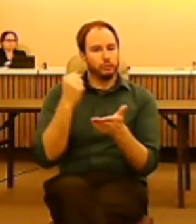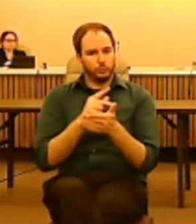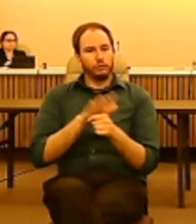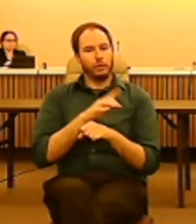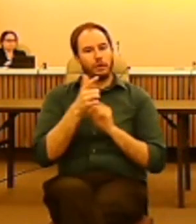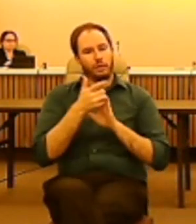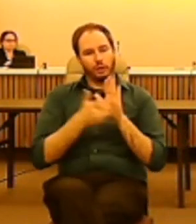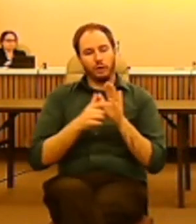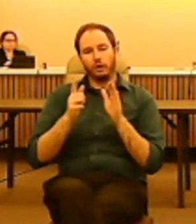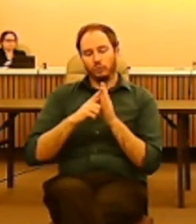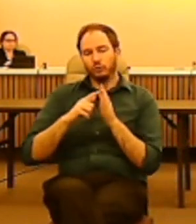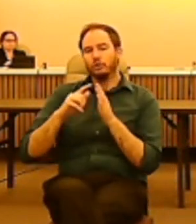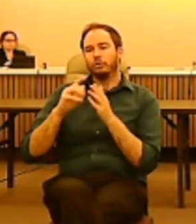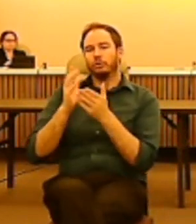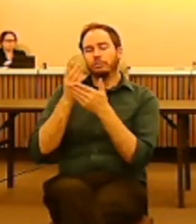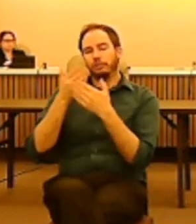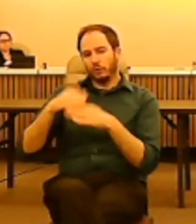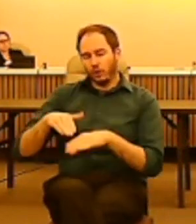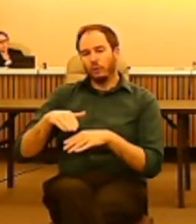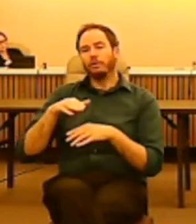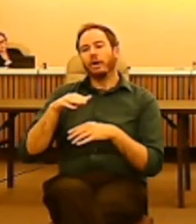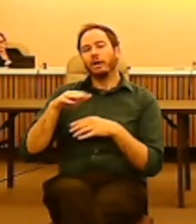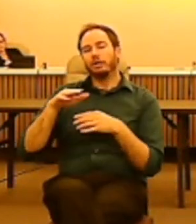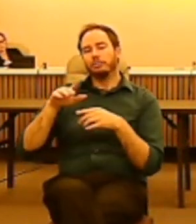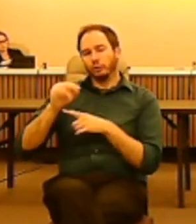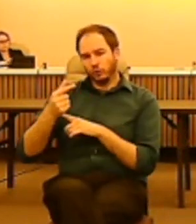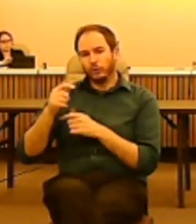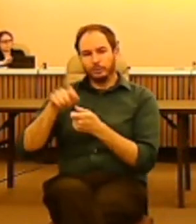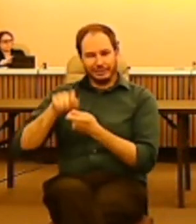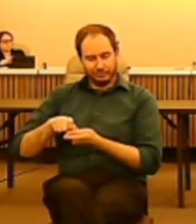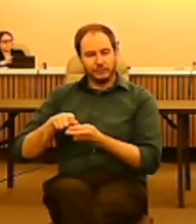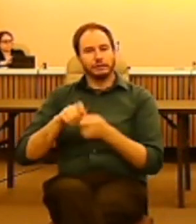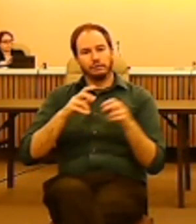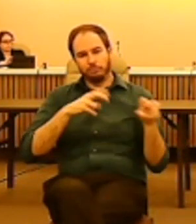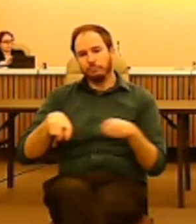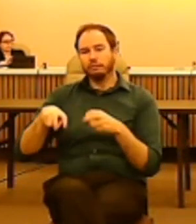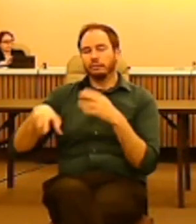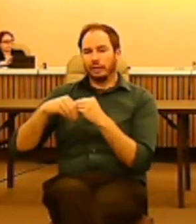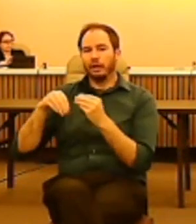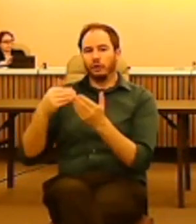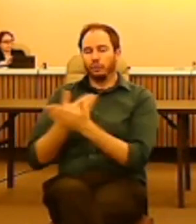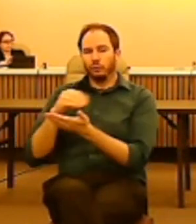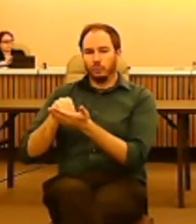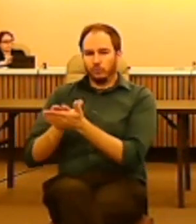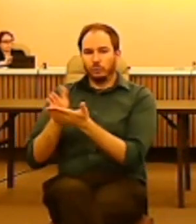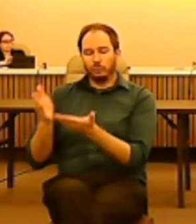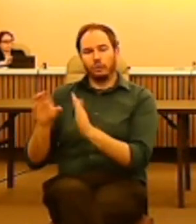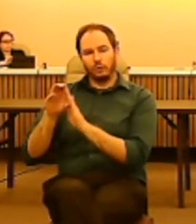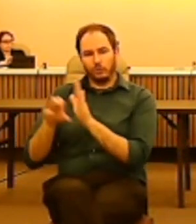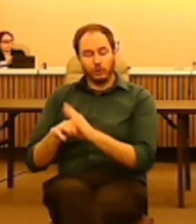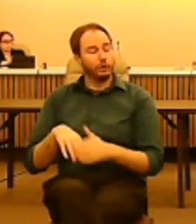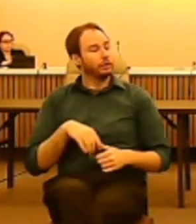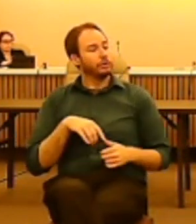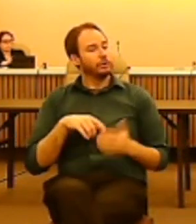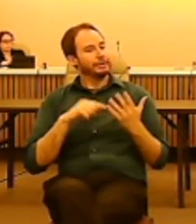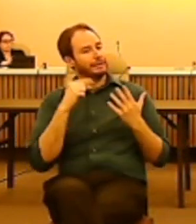to codify zoning conditions and specifics. Second. I will just say that one got a lot more